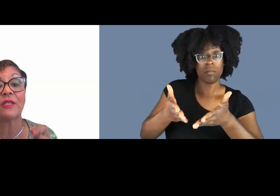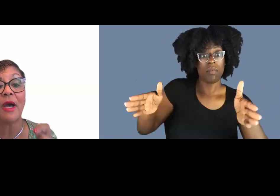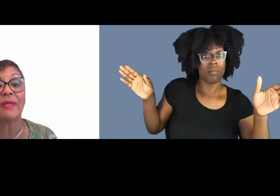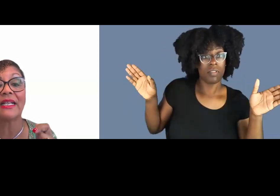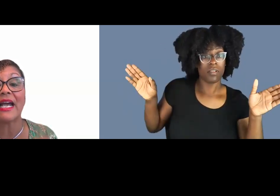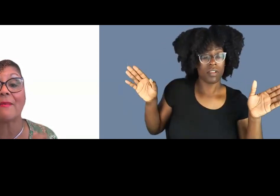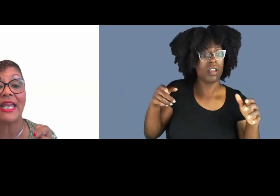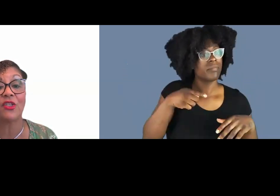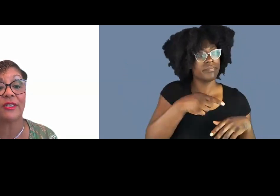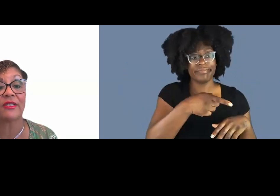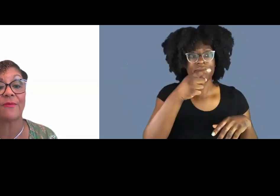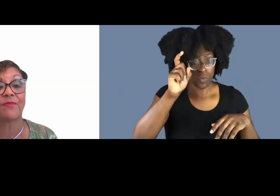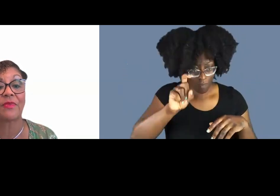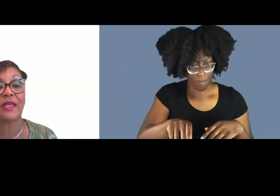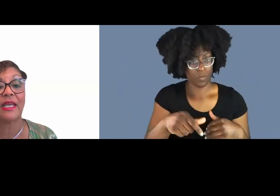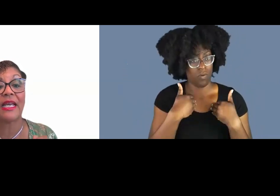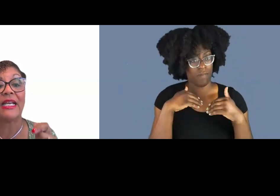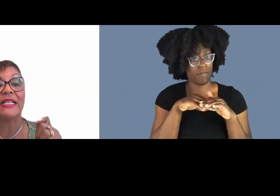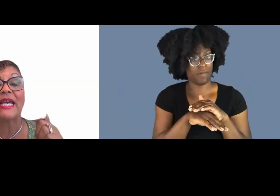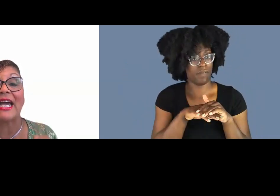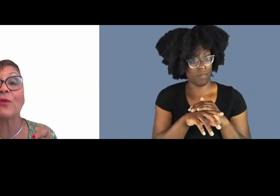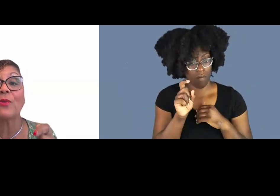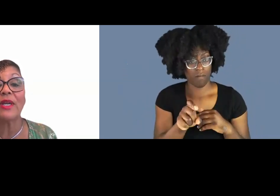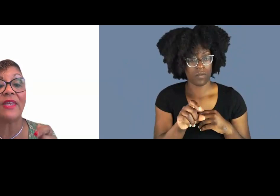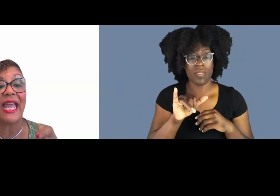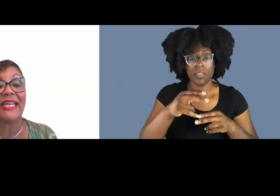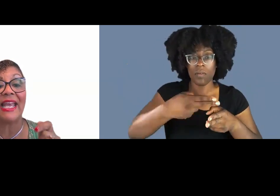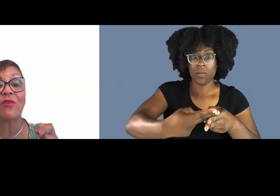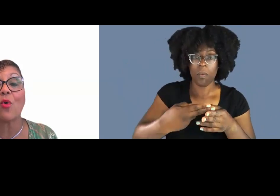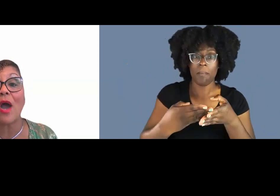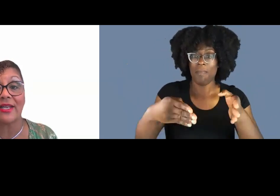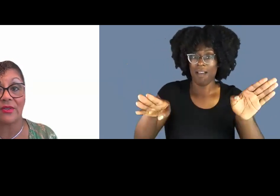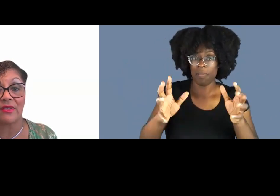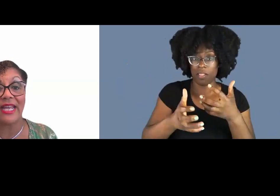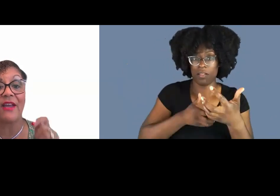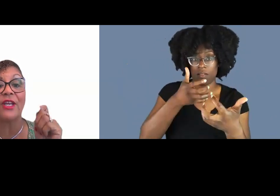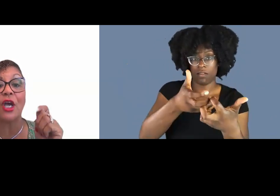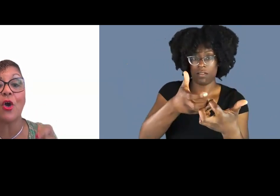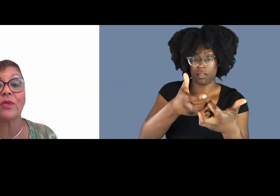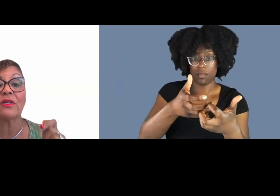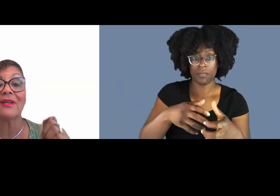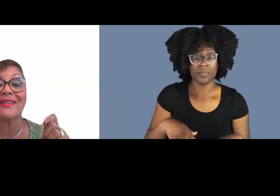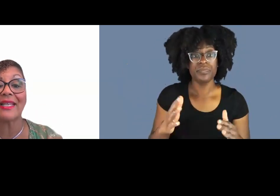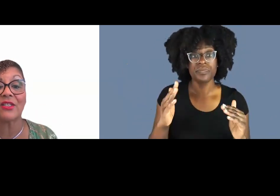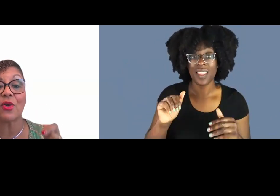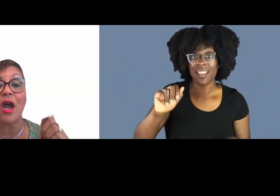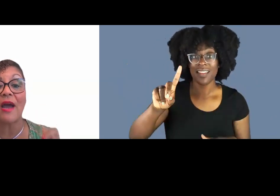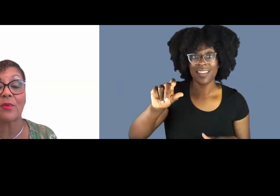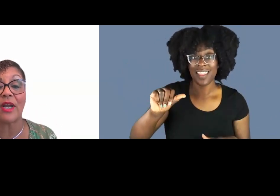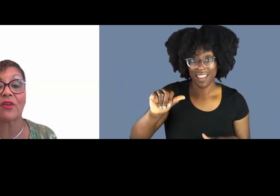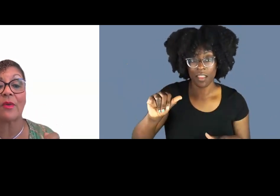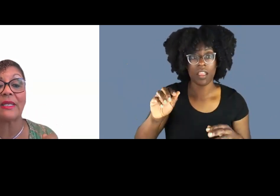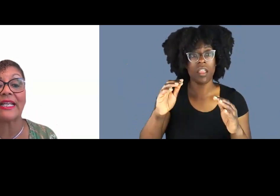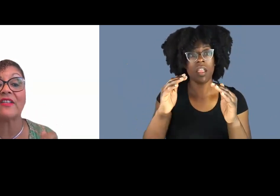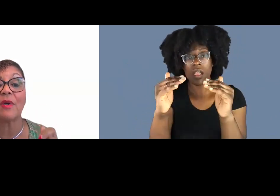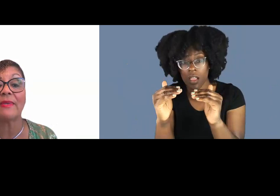consider those public accommodations. Title III of the ADA requires that every owner, lessor, or